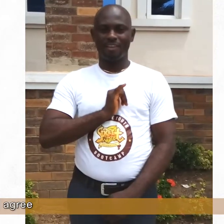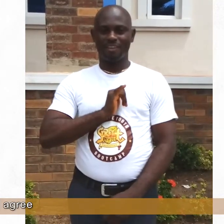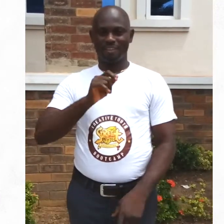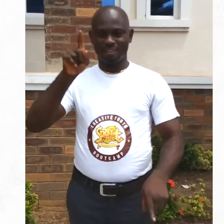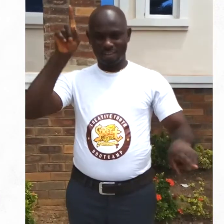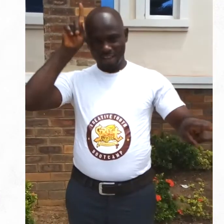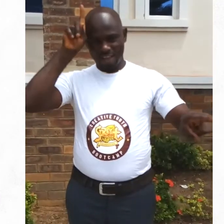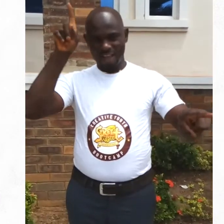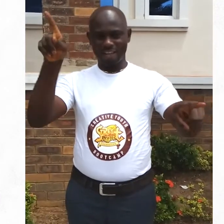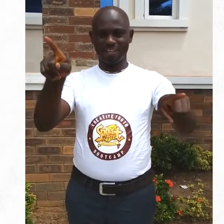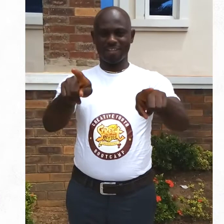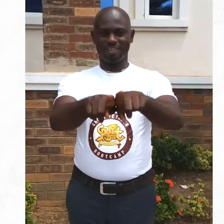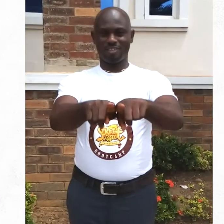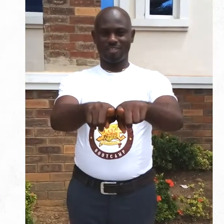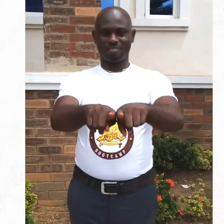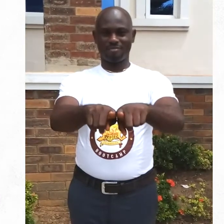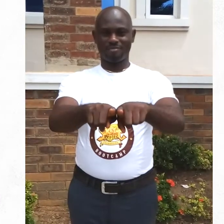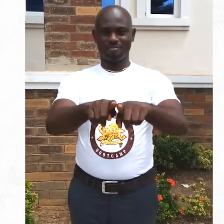agree.